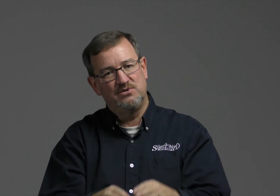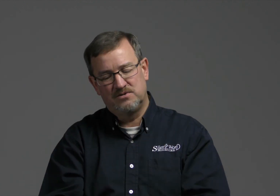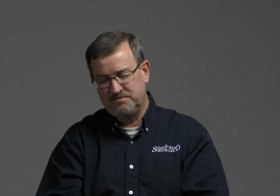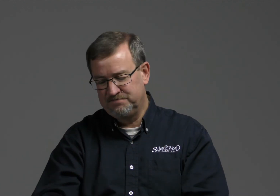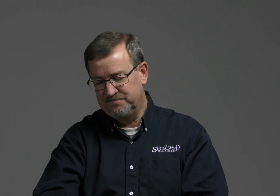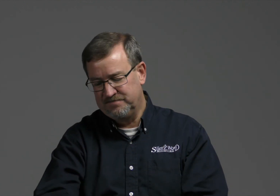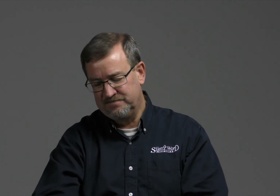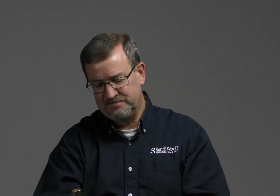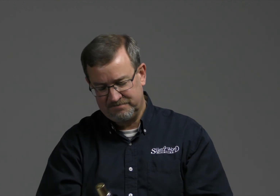close,